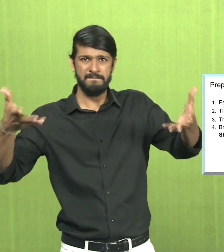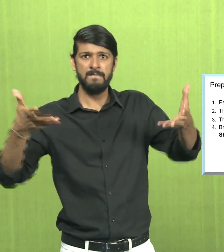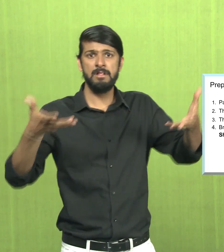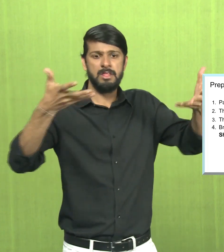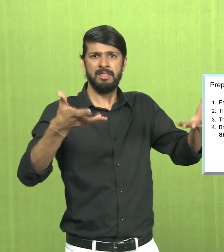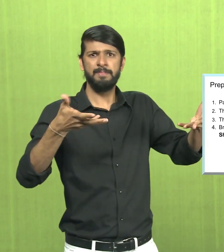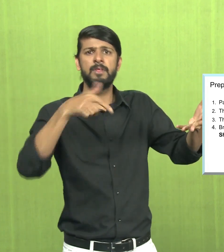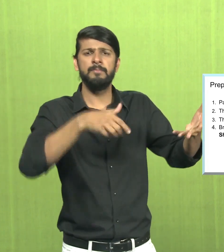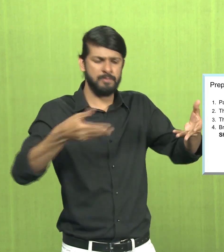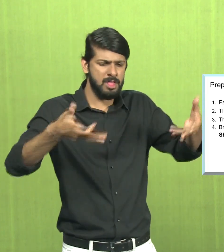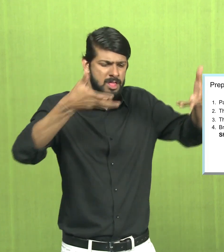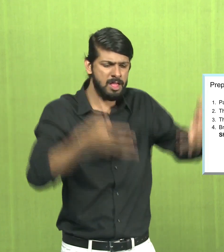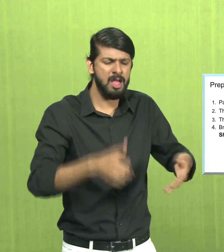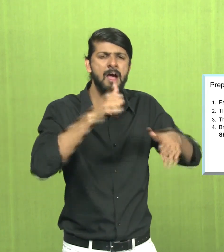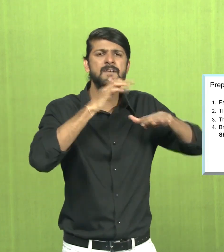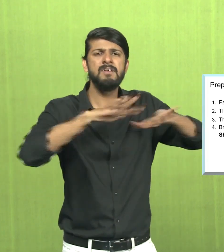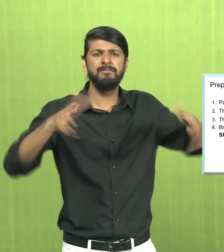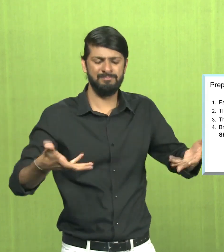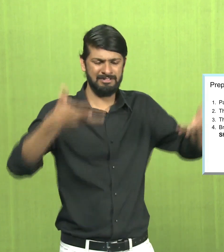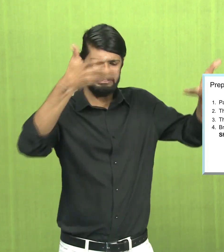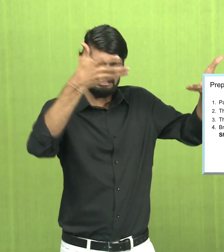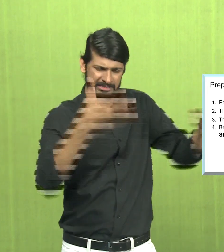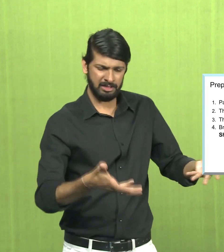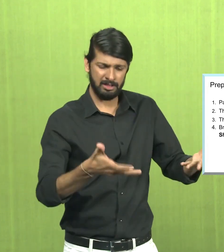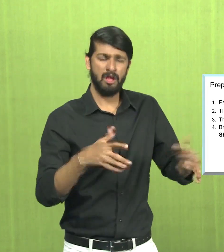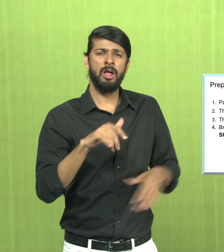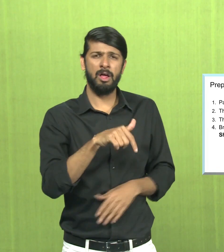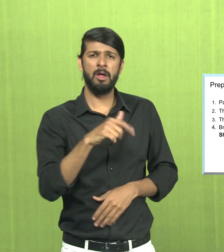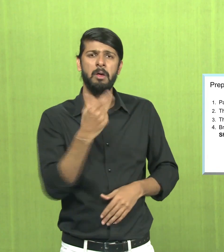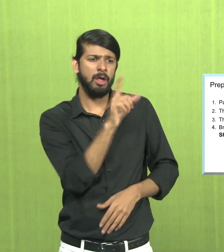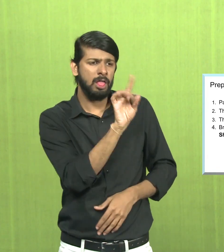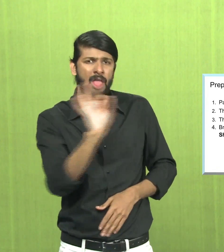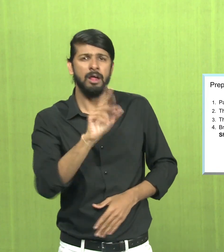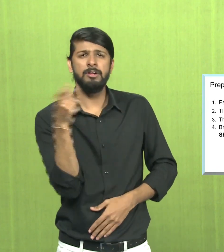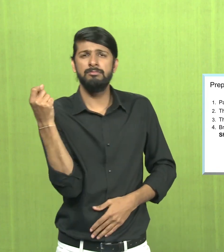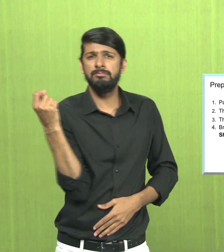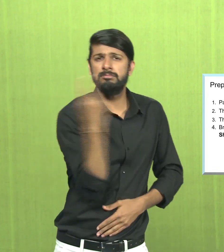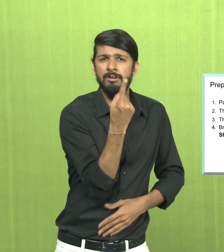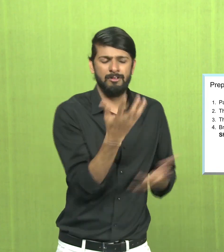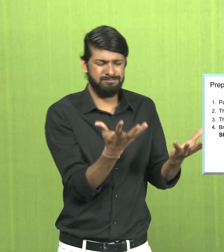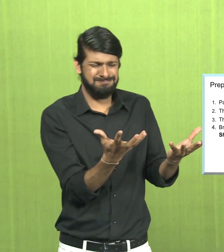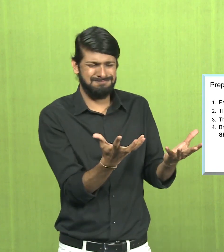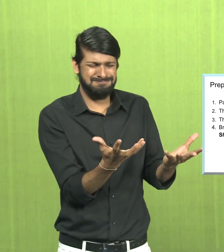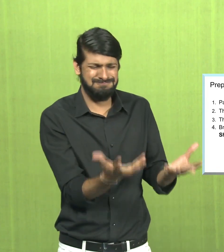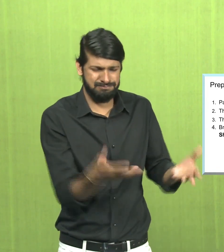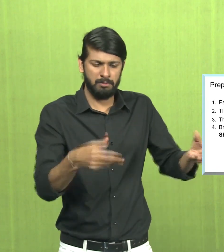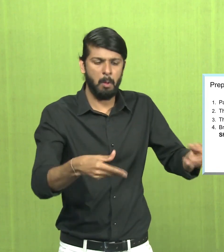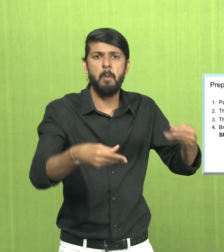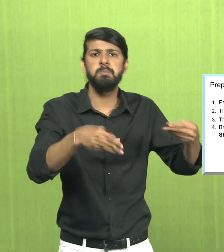after accumulating palm leaves, they were kept underwater for 1 month or so. It